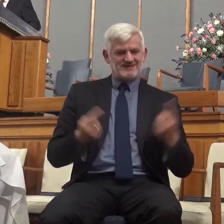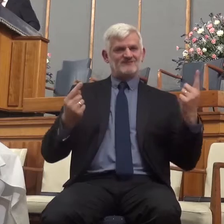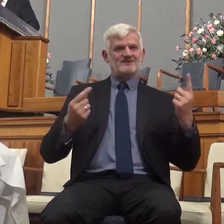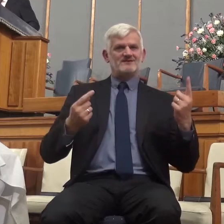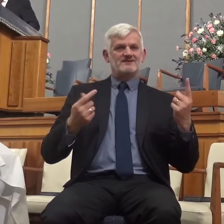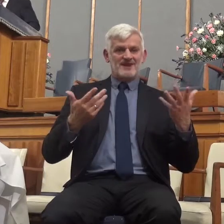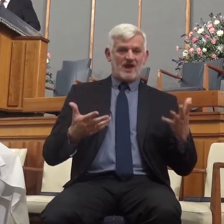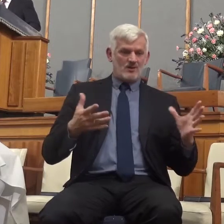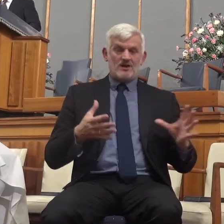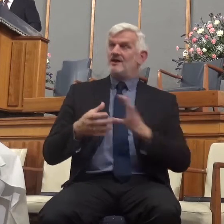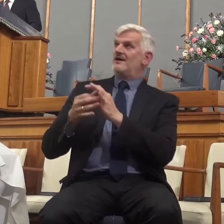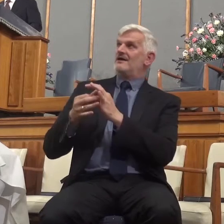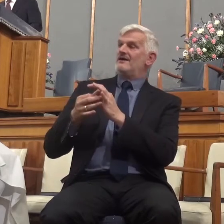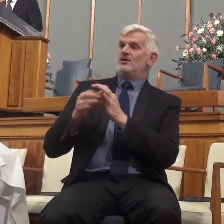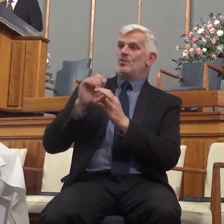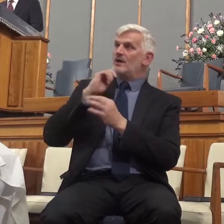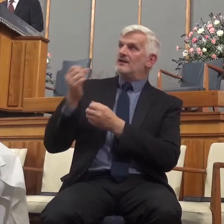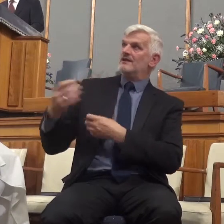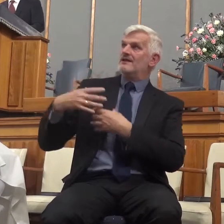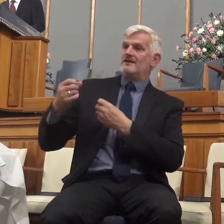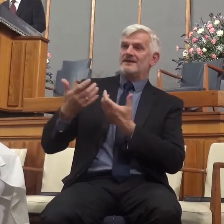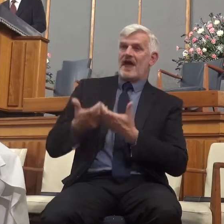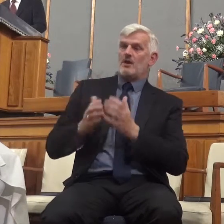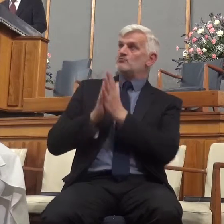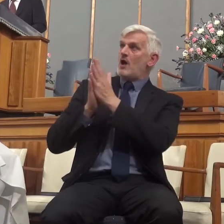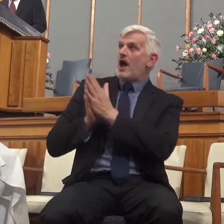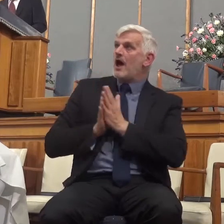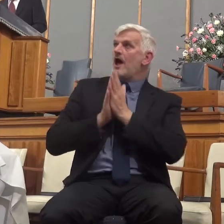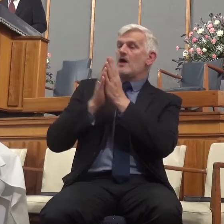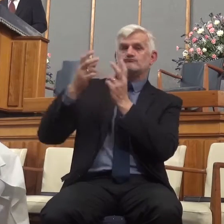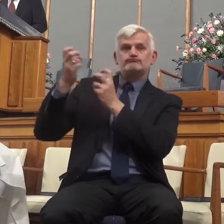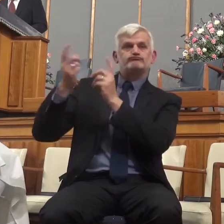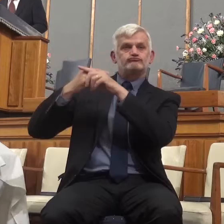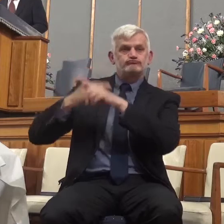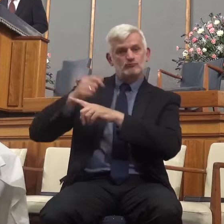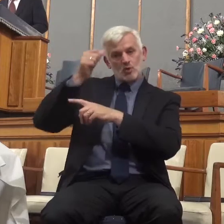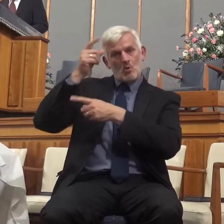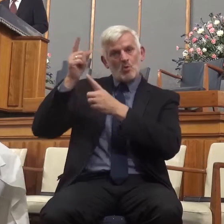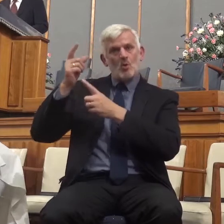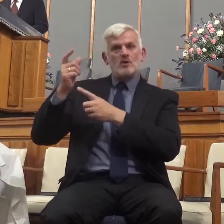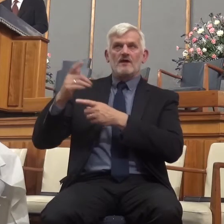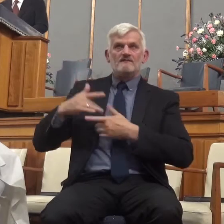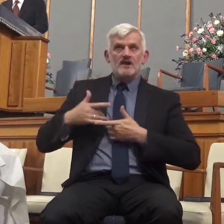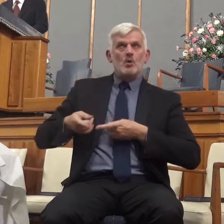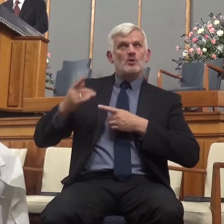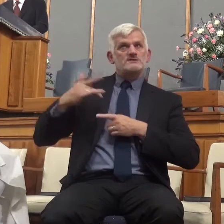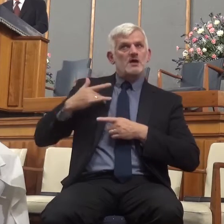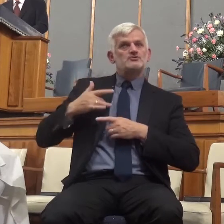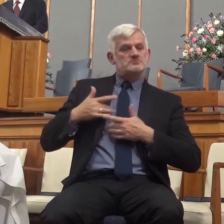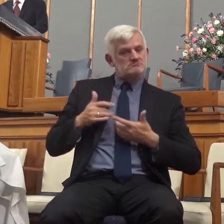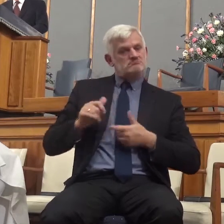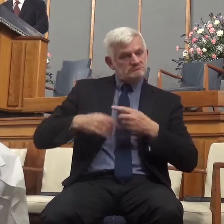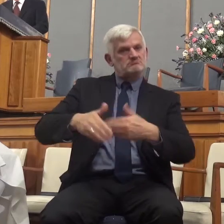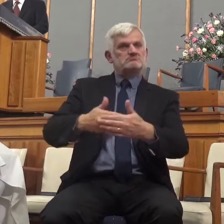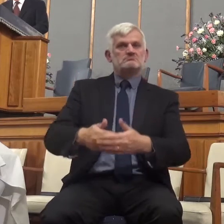and relate me to himself so that I can praise him and know him and have his touch upon my life